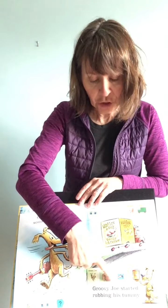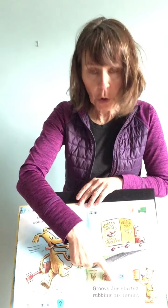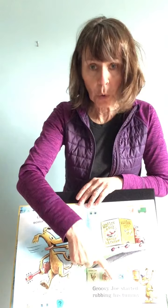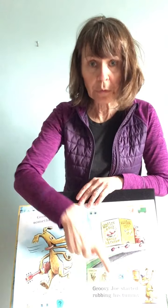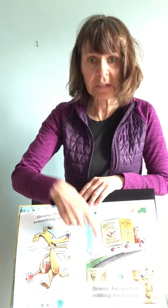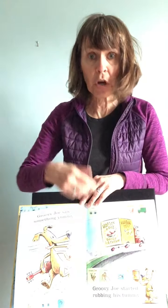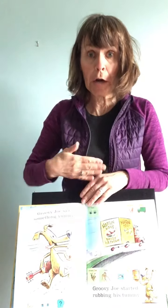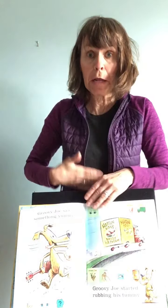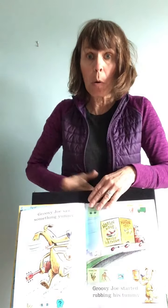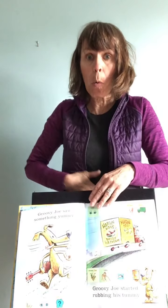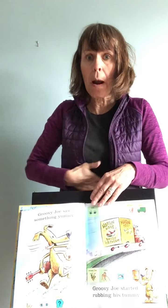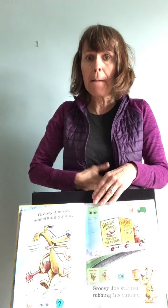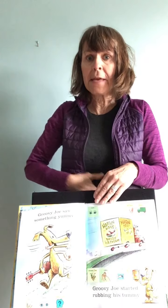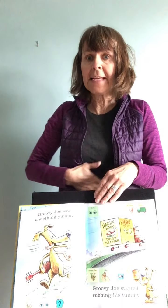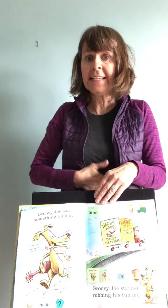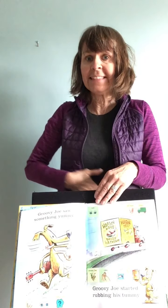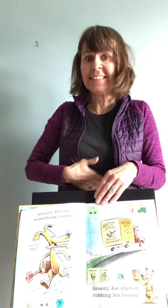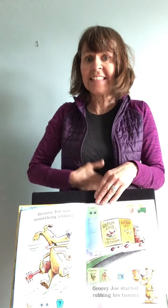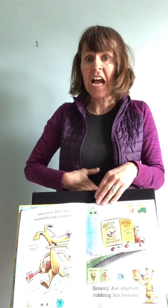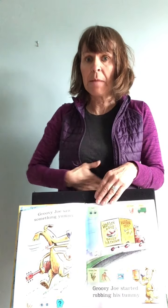Joe started rubbing his tummy.